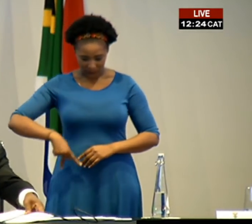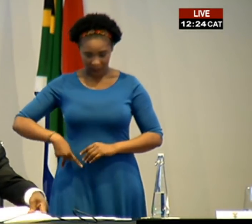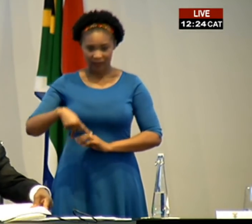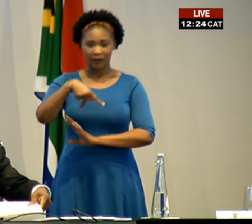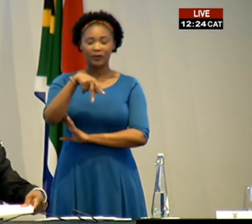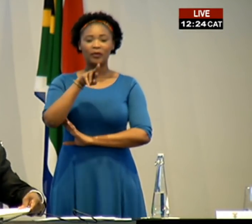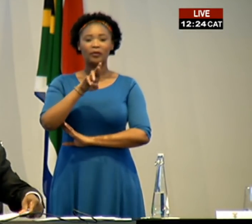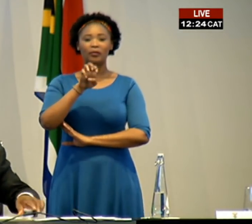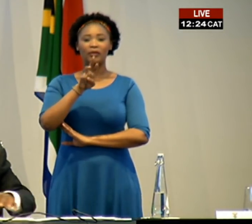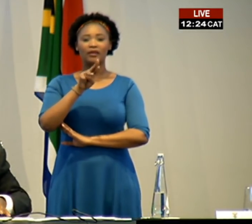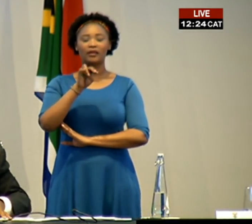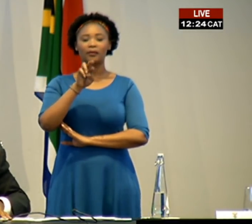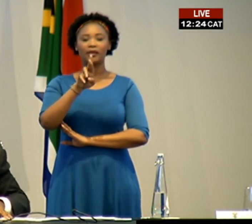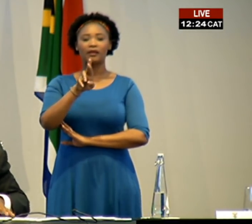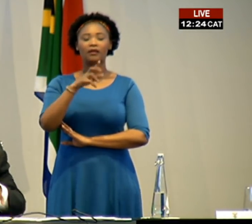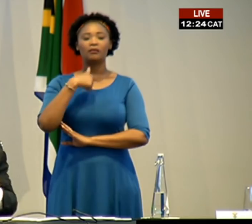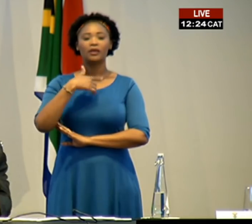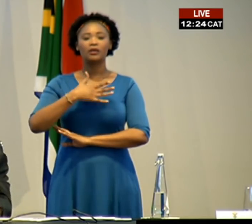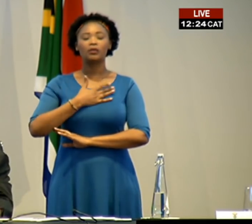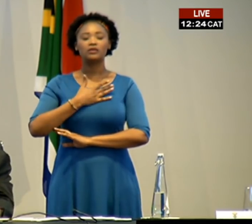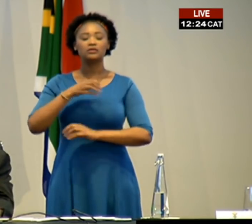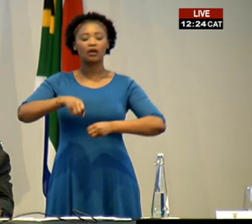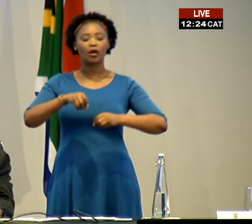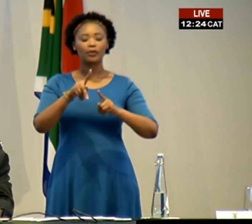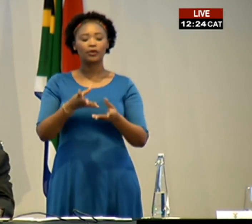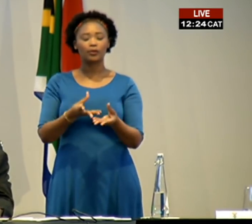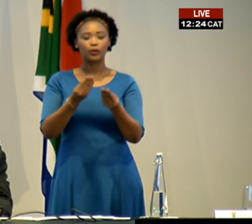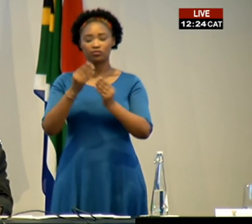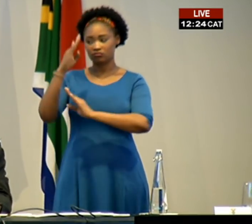extend my greetings to you and to your